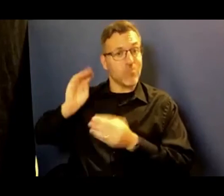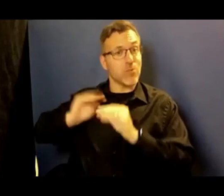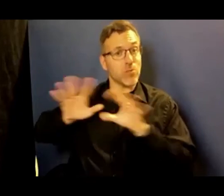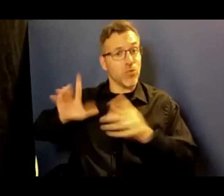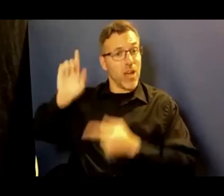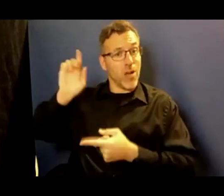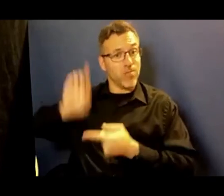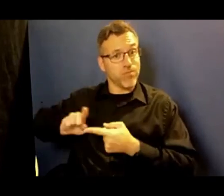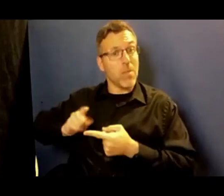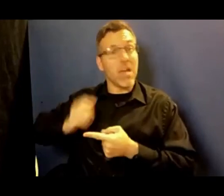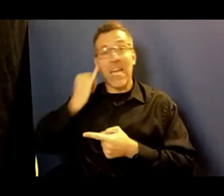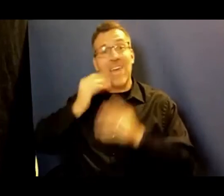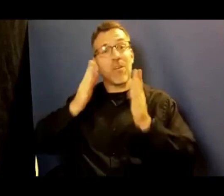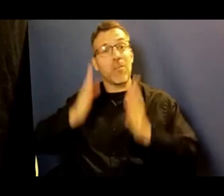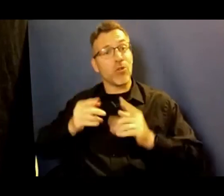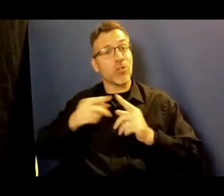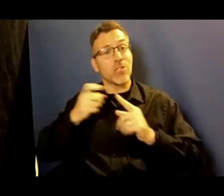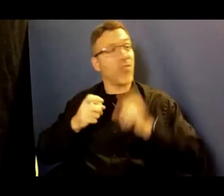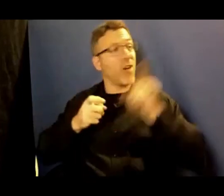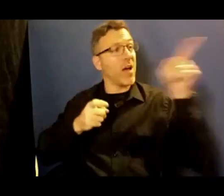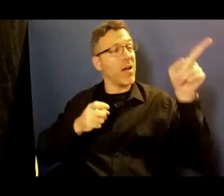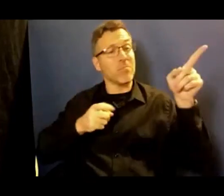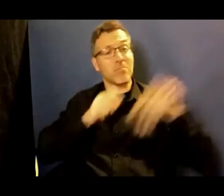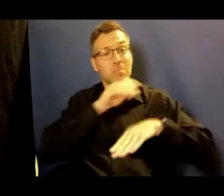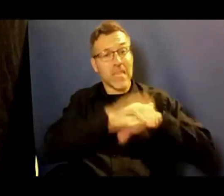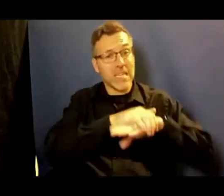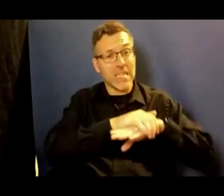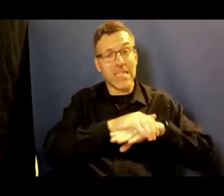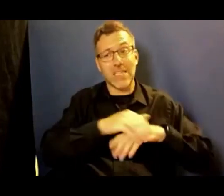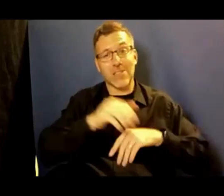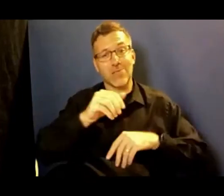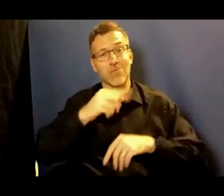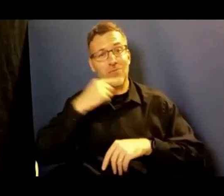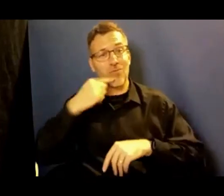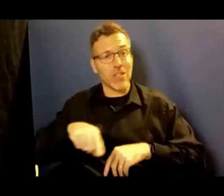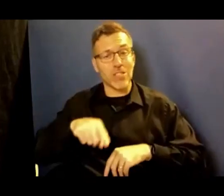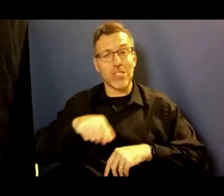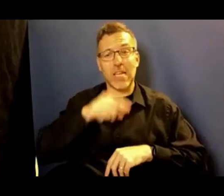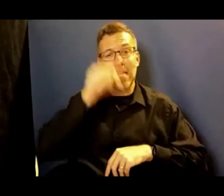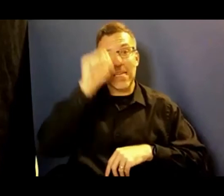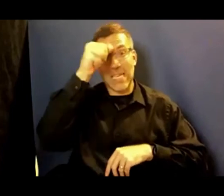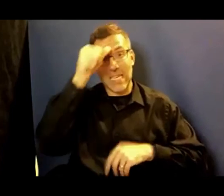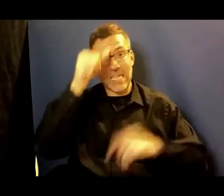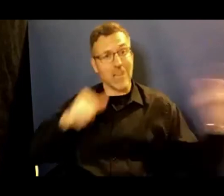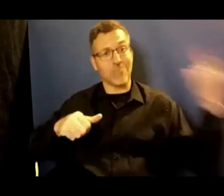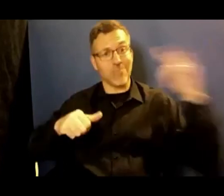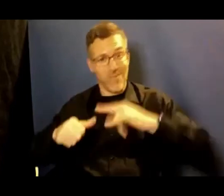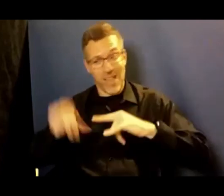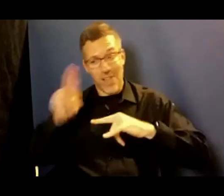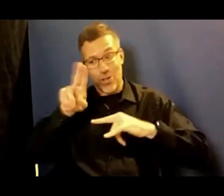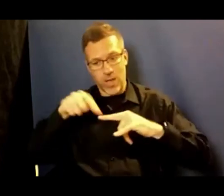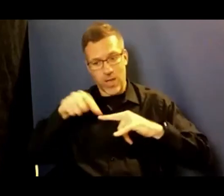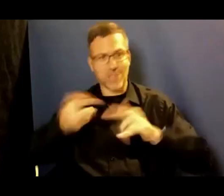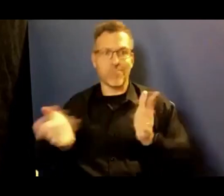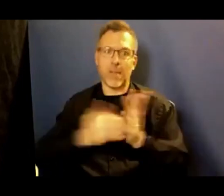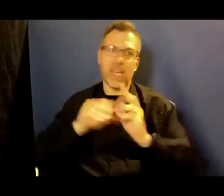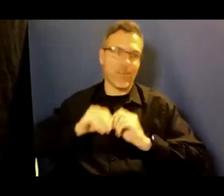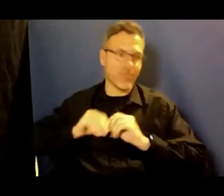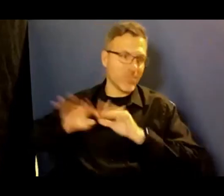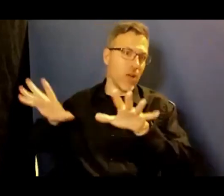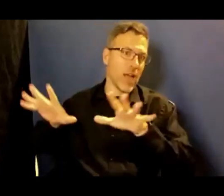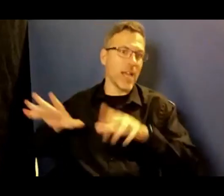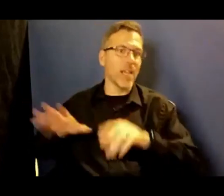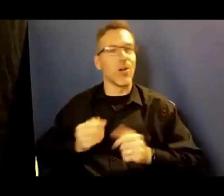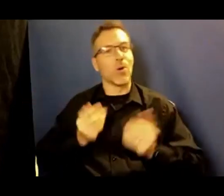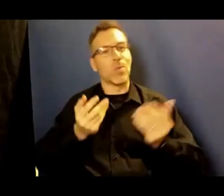or Russia or anywhere else in the world, they can bring a new variant with them. And we don't want that to happen. We want this to slow down